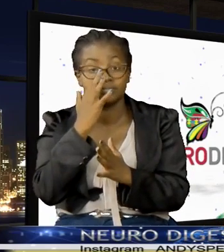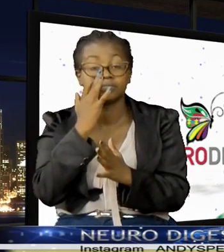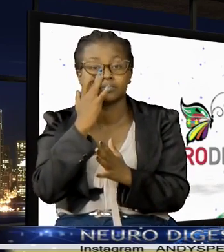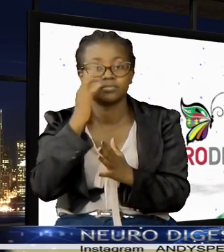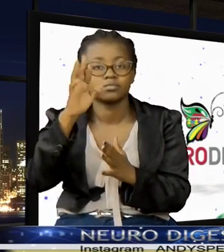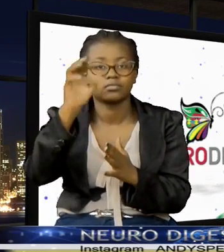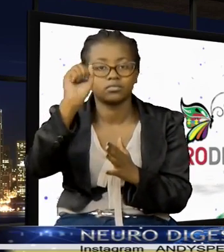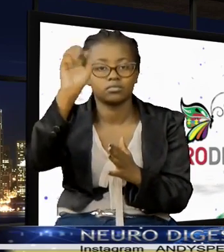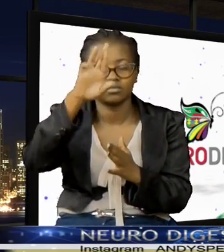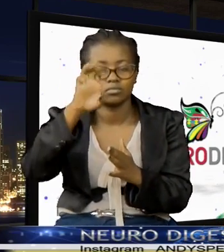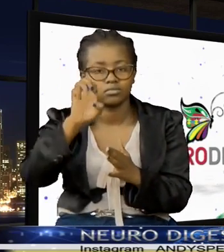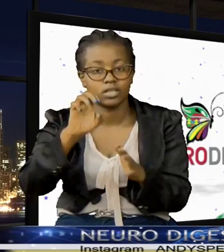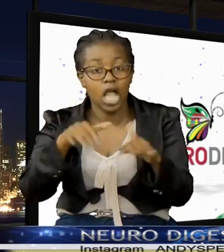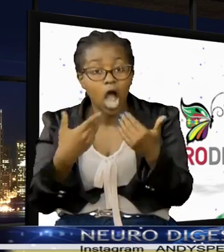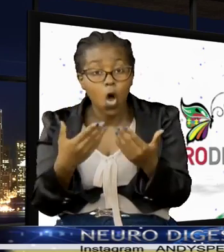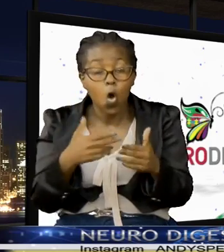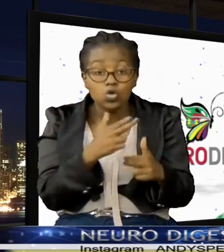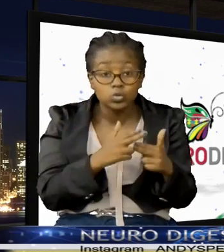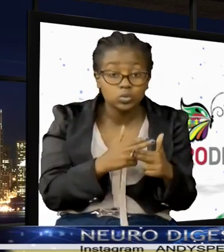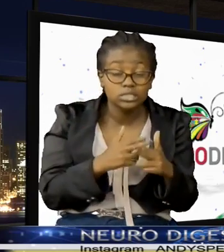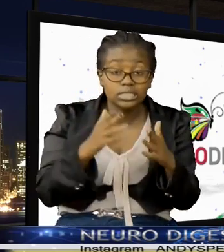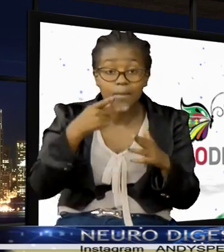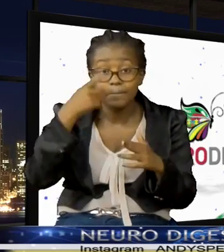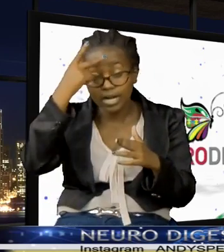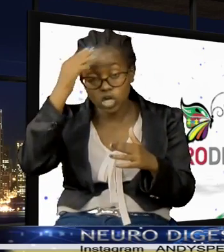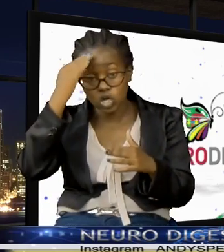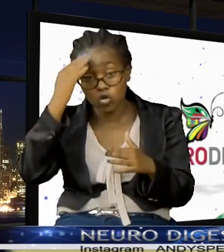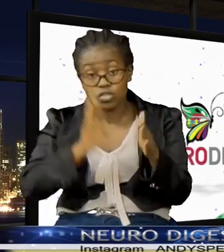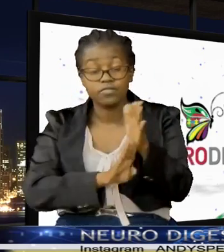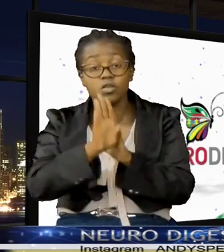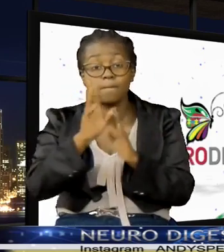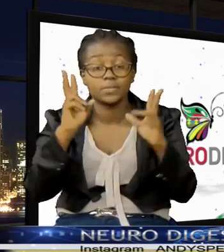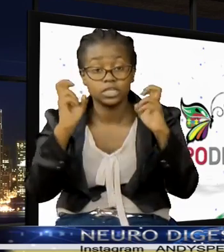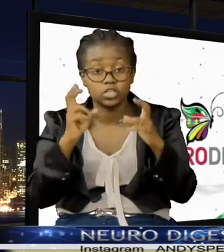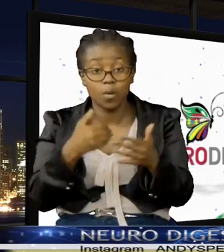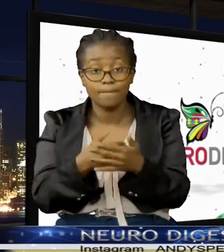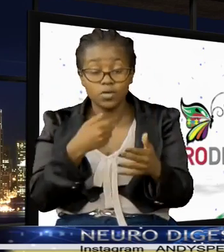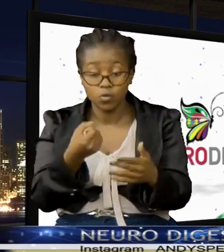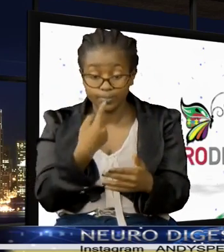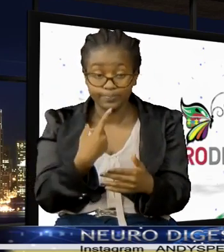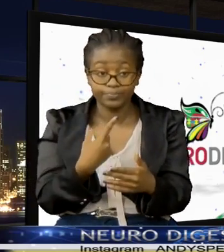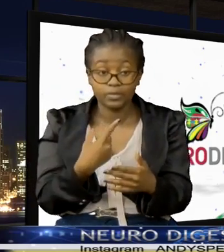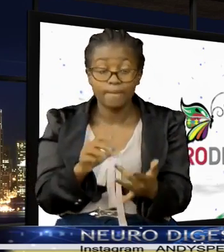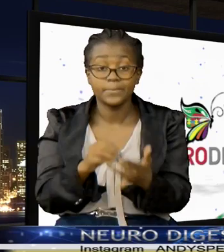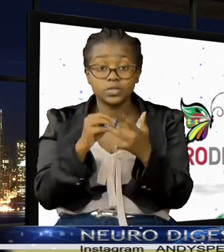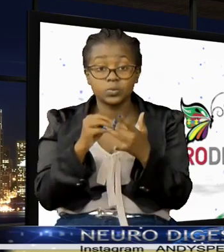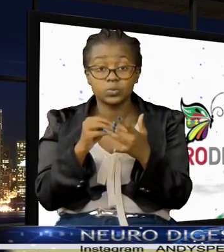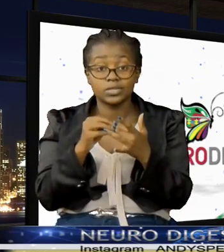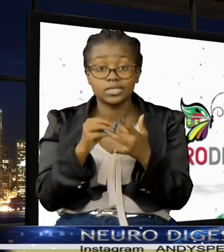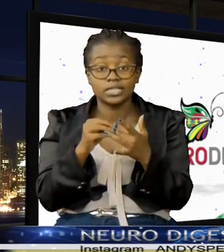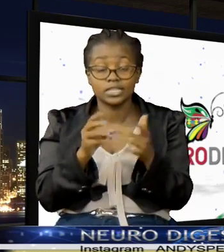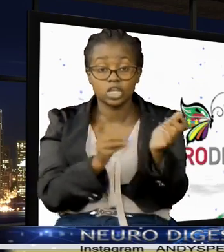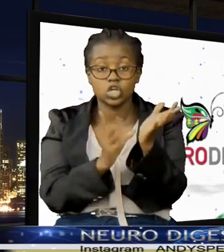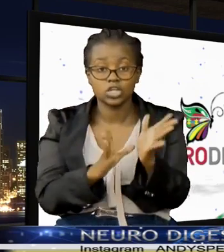Rose asks, how soon can a parent know of developmental issues before diagnosis, especially when the doctors insist